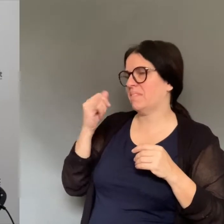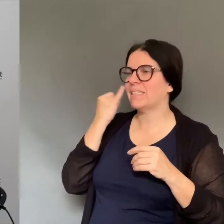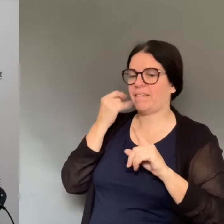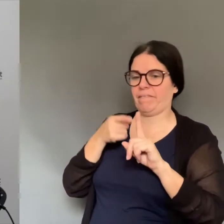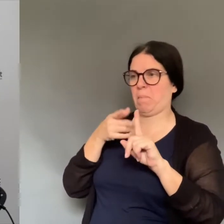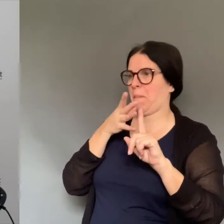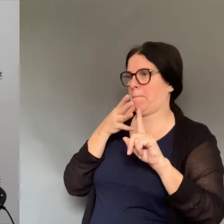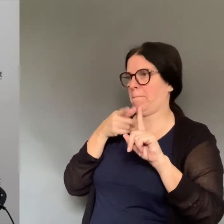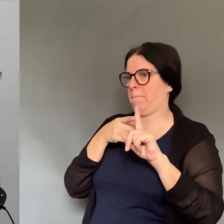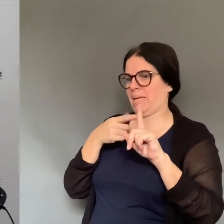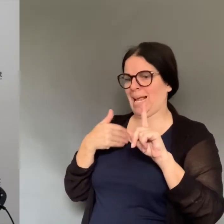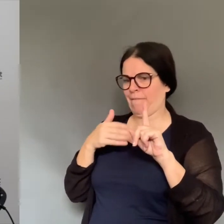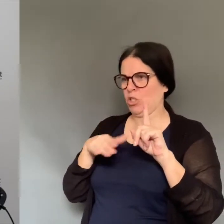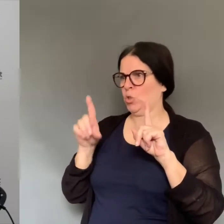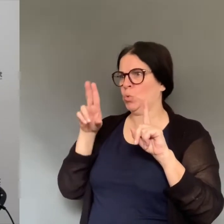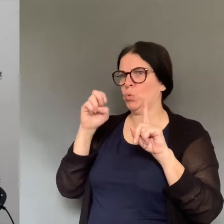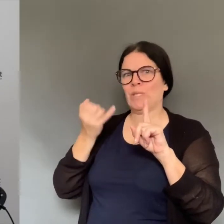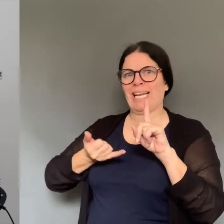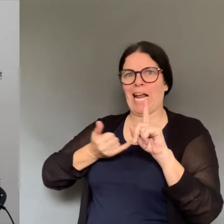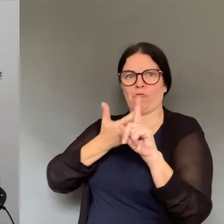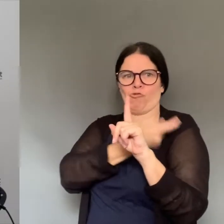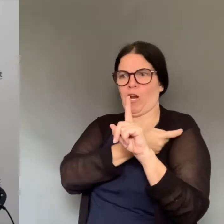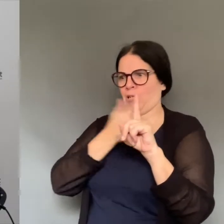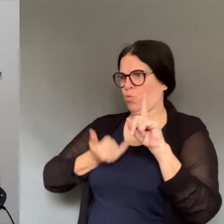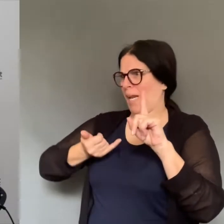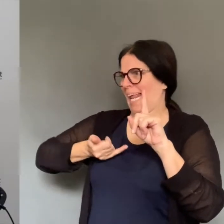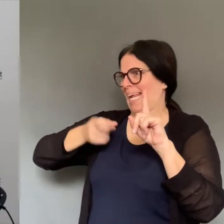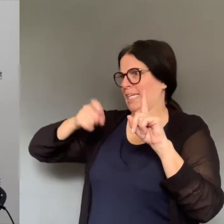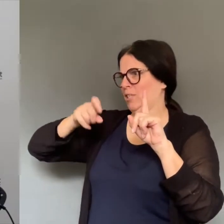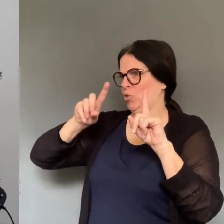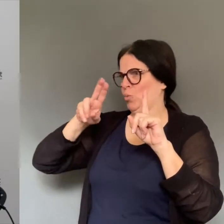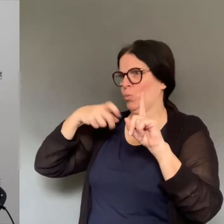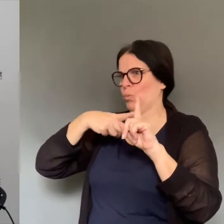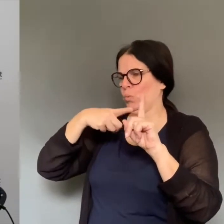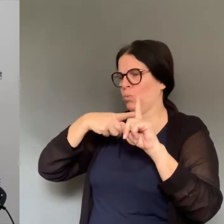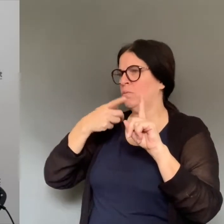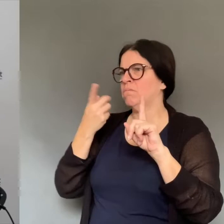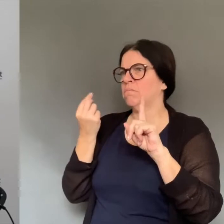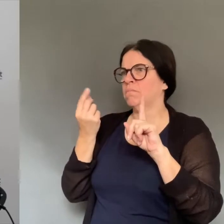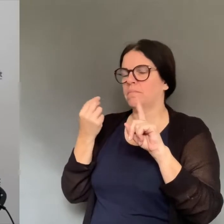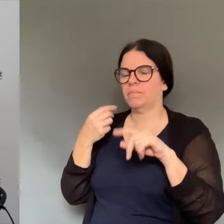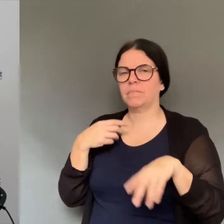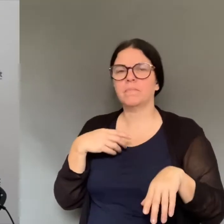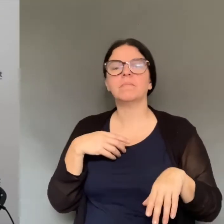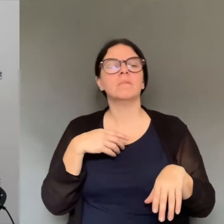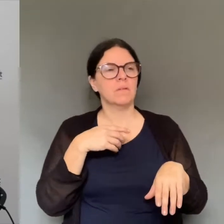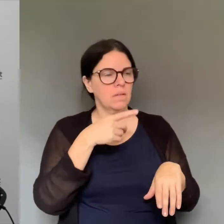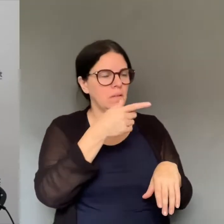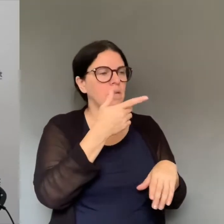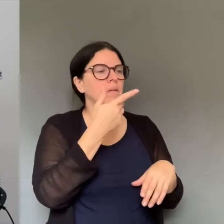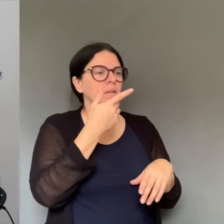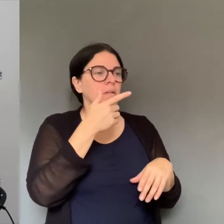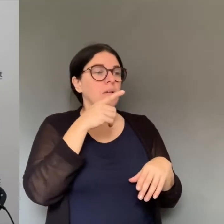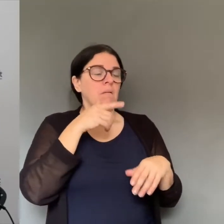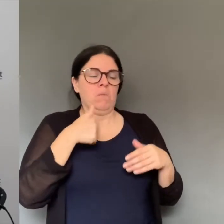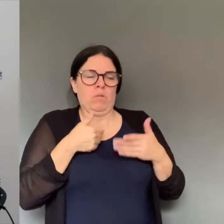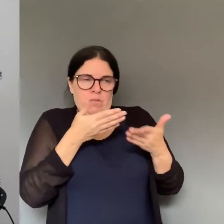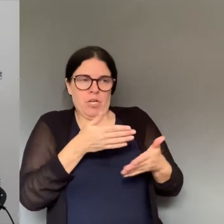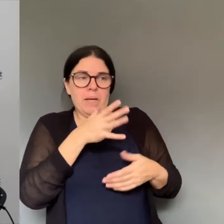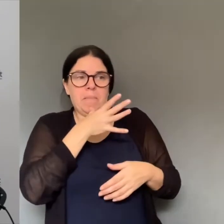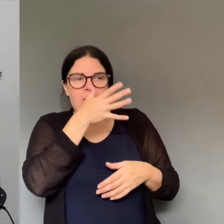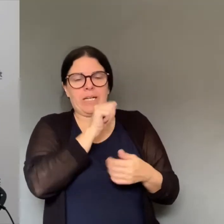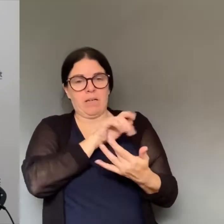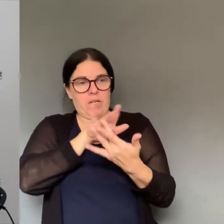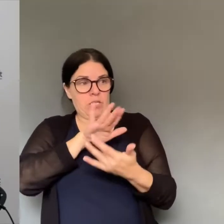due today for whatever shot they need, what should mom do? Well, I think the first thing that they need to do is they should connect with their primary care